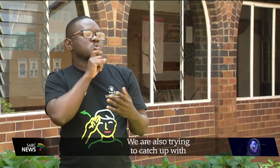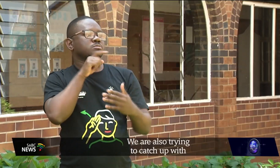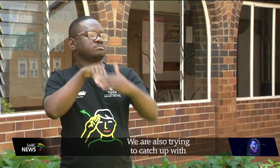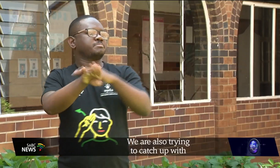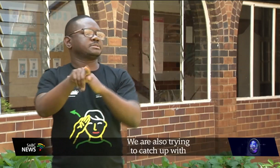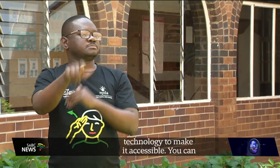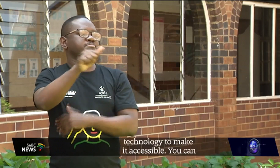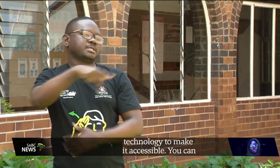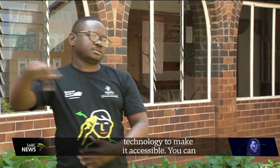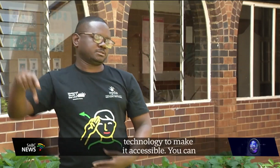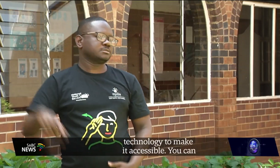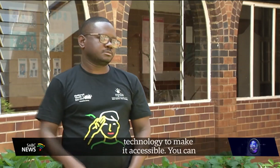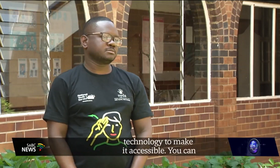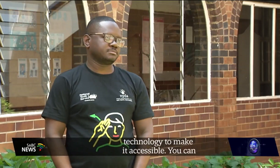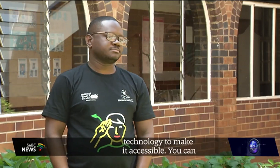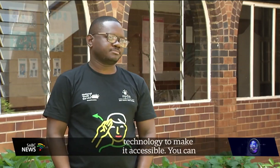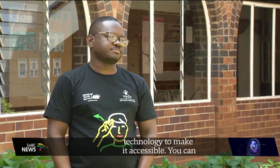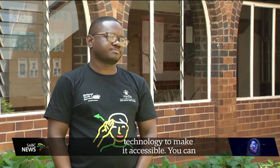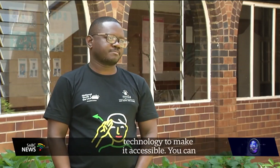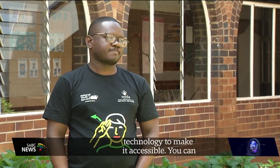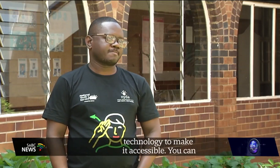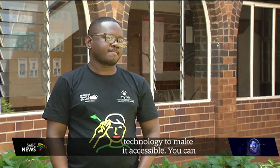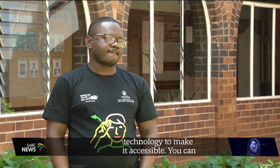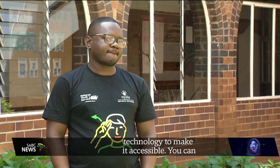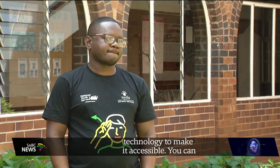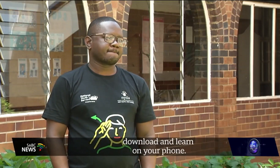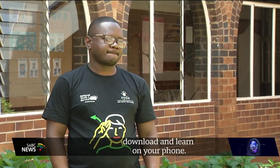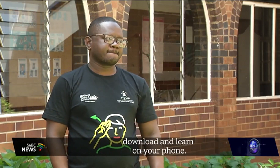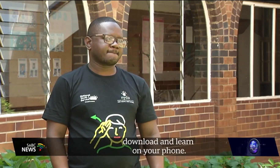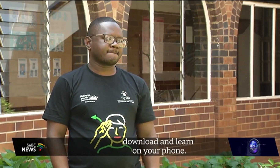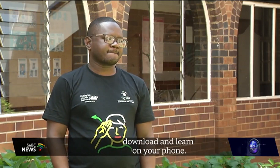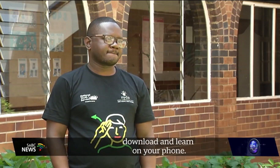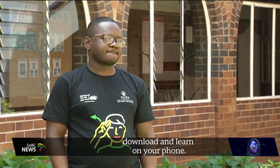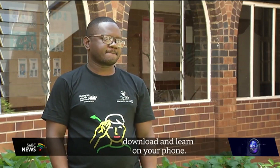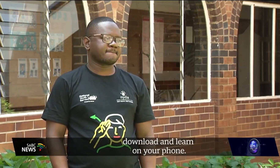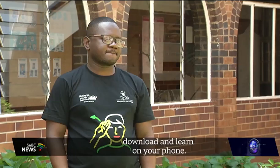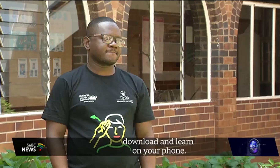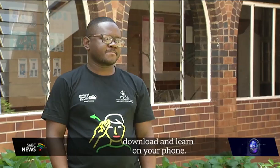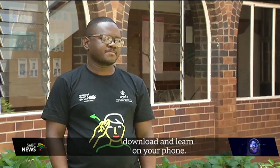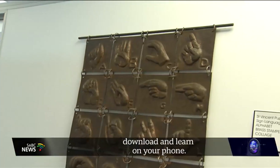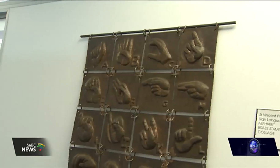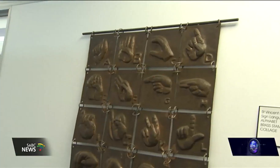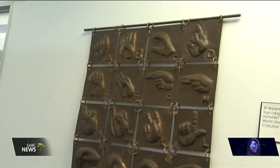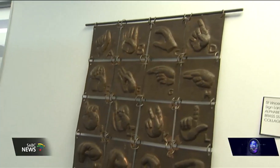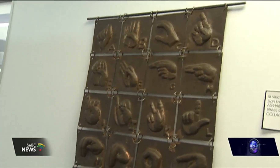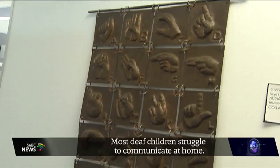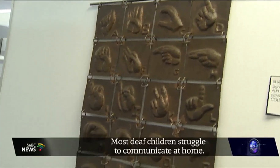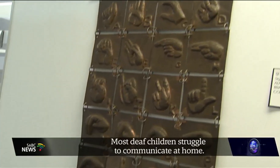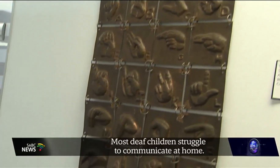catch up with technology, gore e be easily accessible. So can we download mo phone ya hao o ithute. Hangata bana